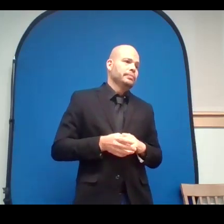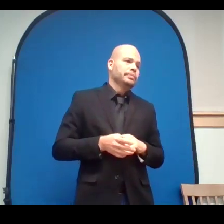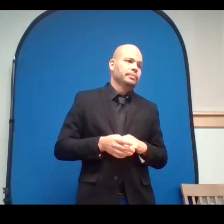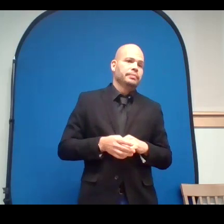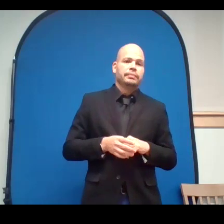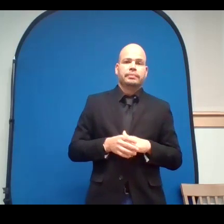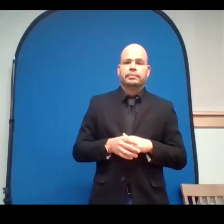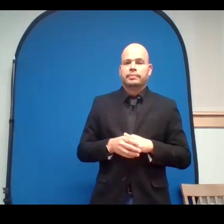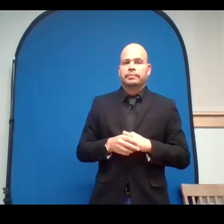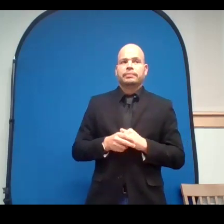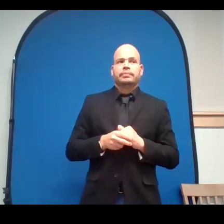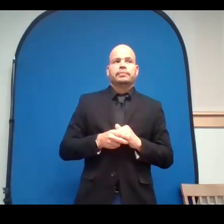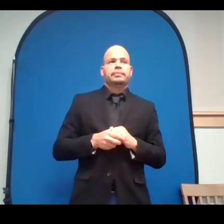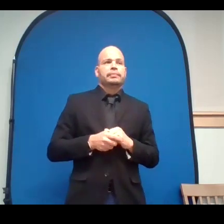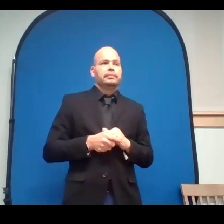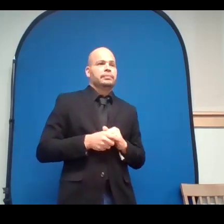Anything else about that call?